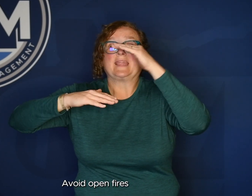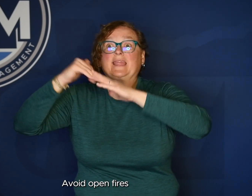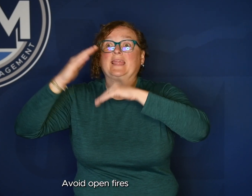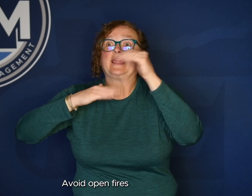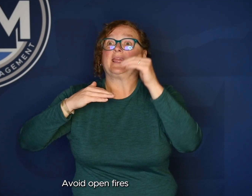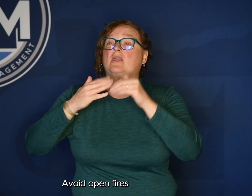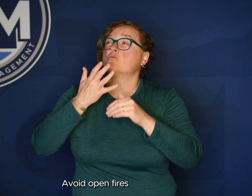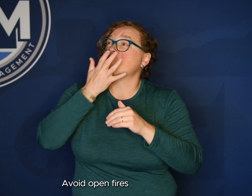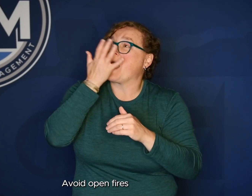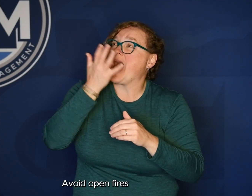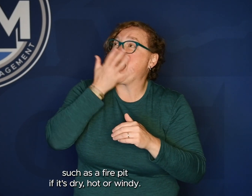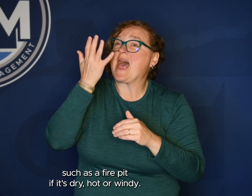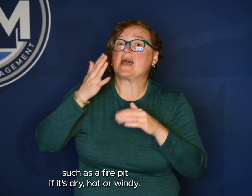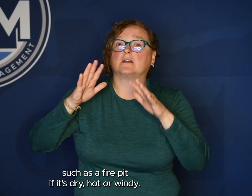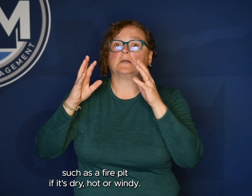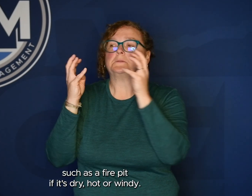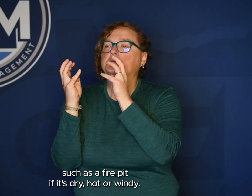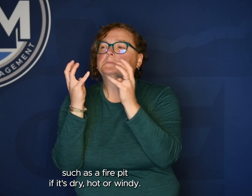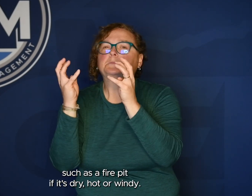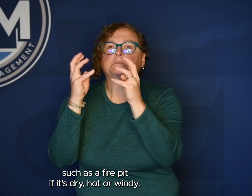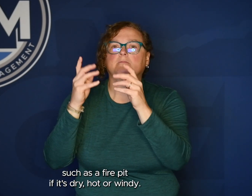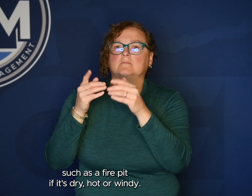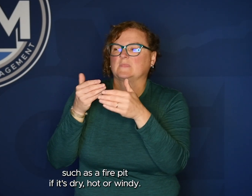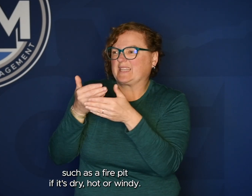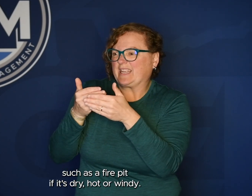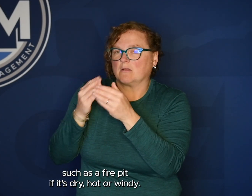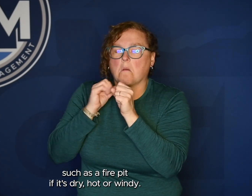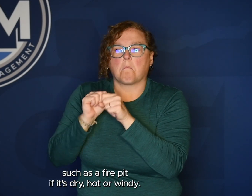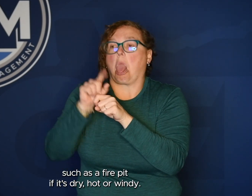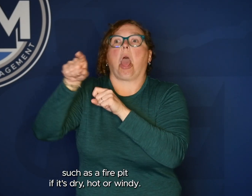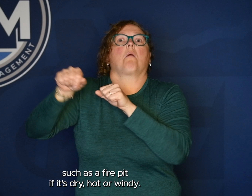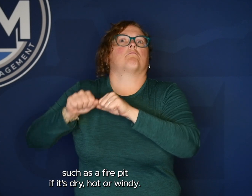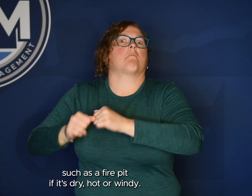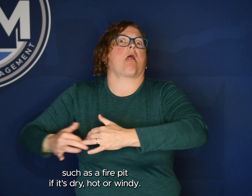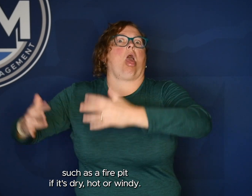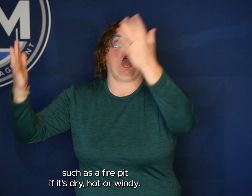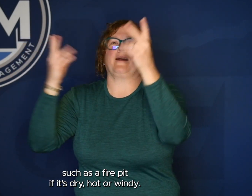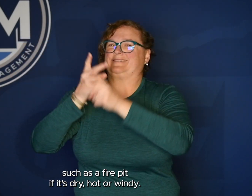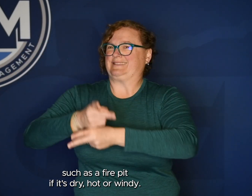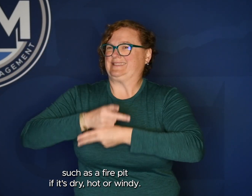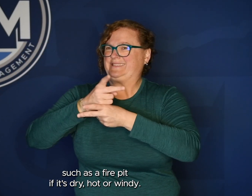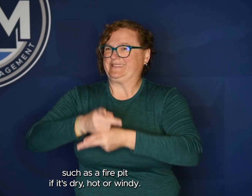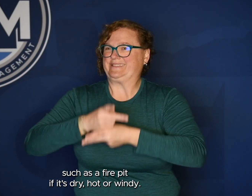Avoid open fires, such as a fire pit, if it's dry, hot, or windy.